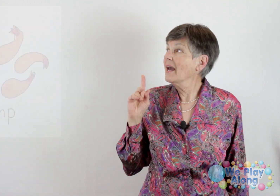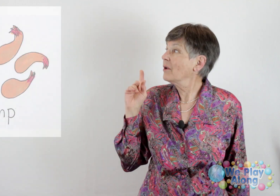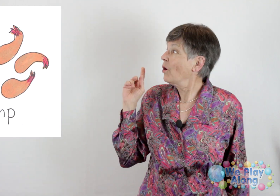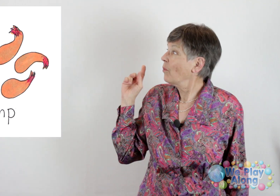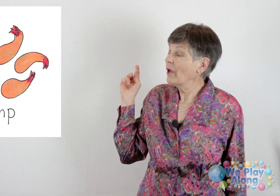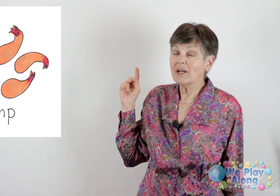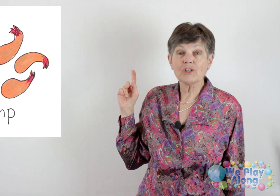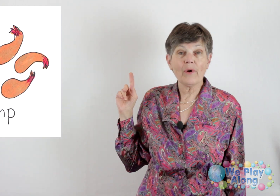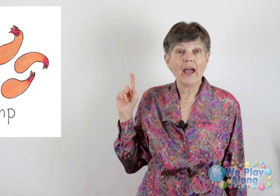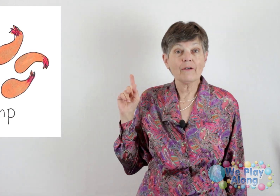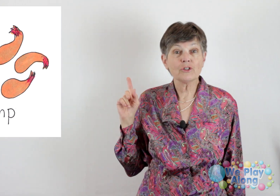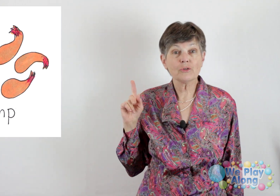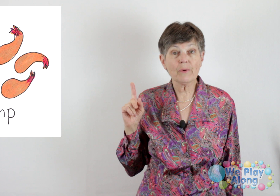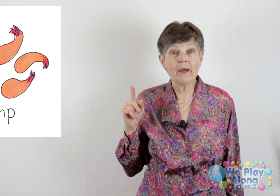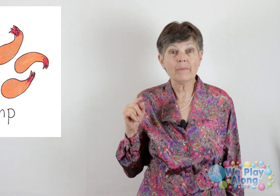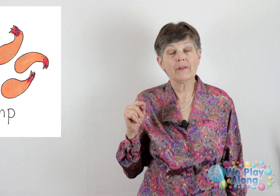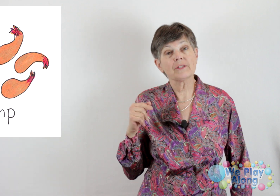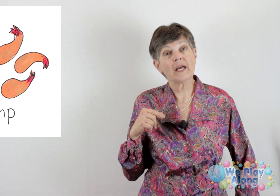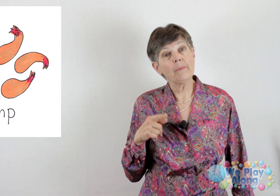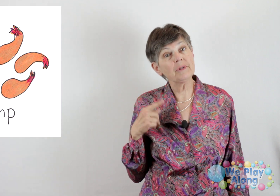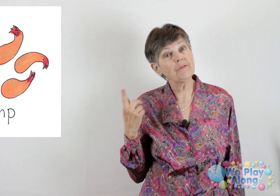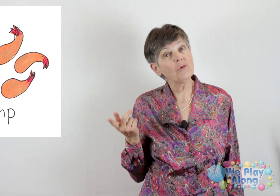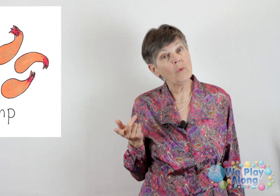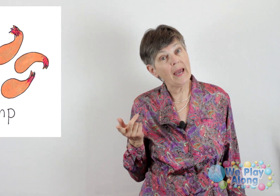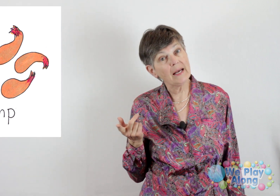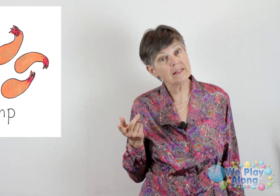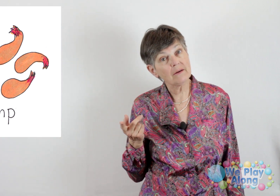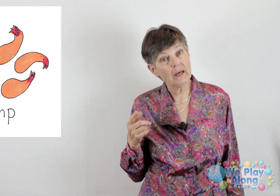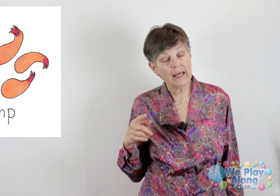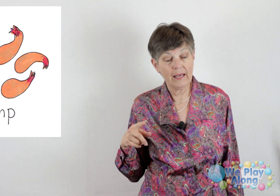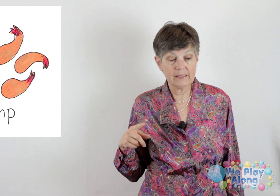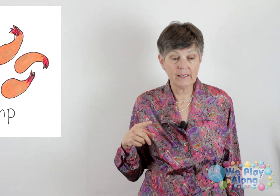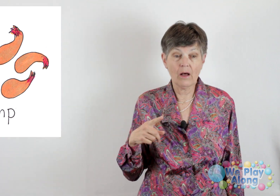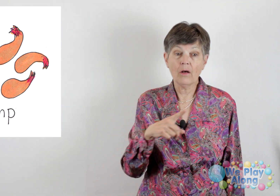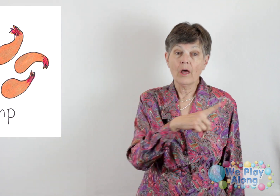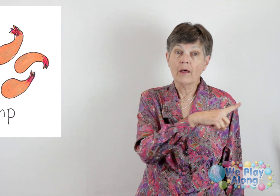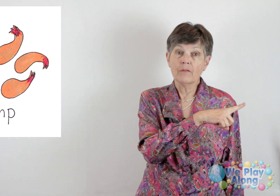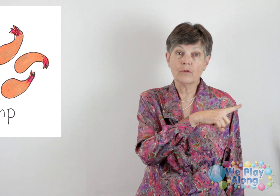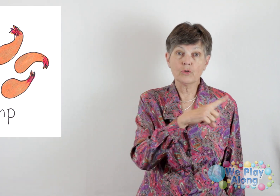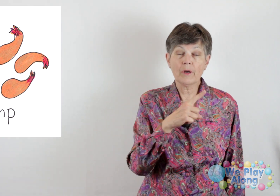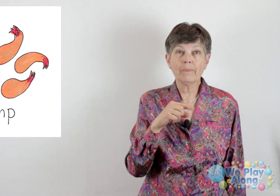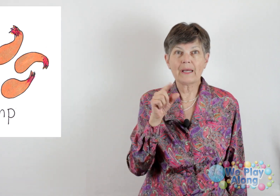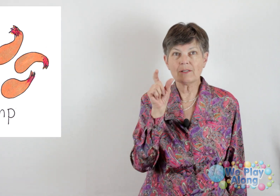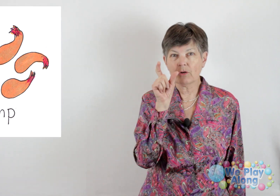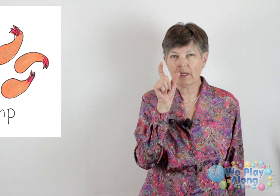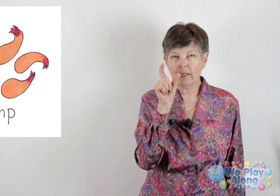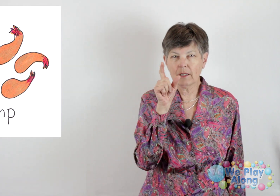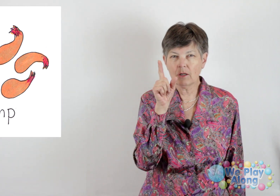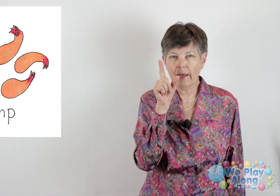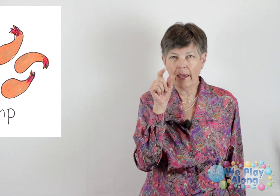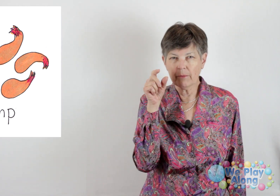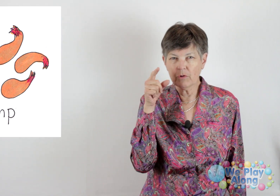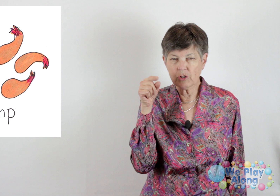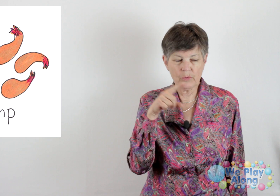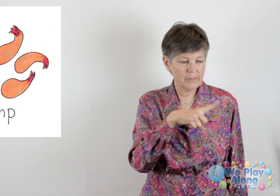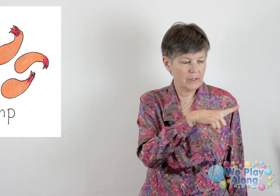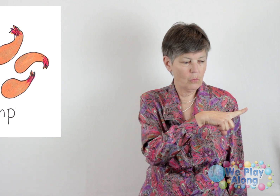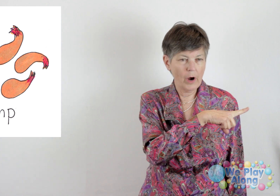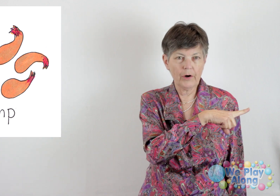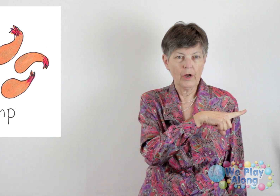Then we also have shrimp, and there's a couple different ways in ASL. Shrimp, because they're a little animal that swims in the water,